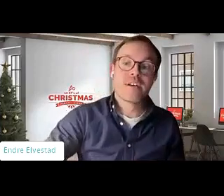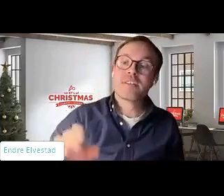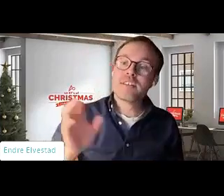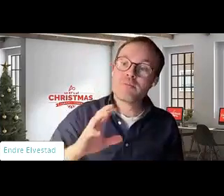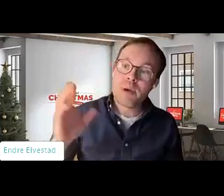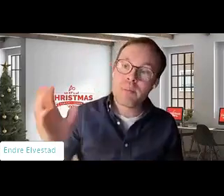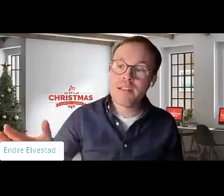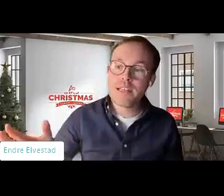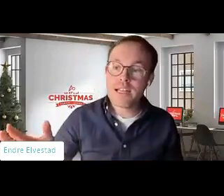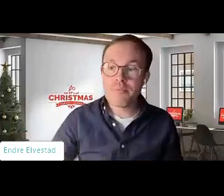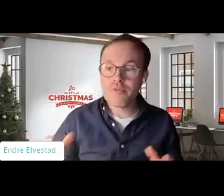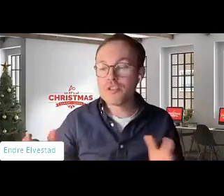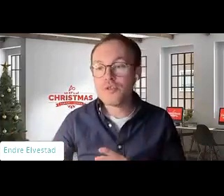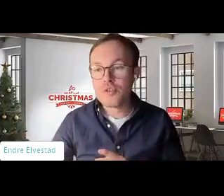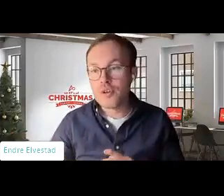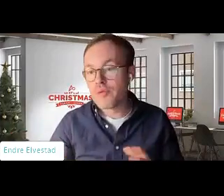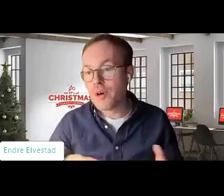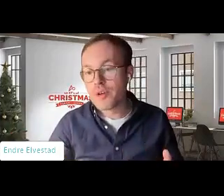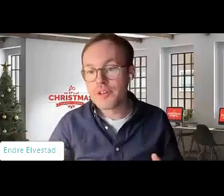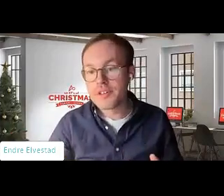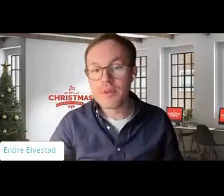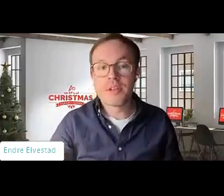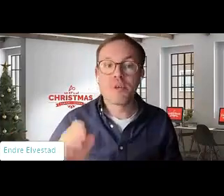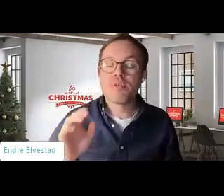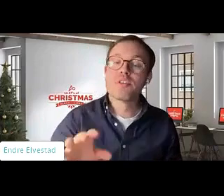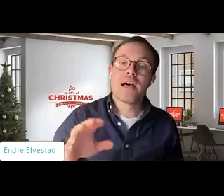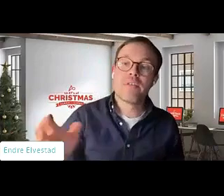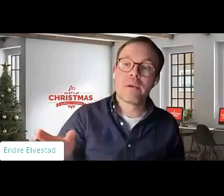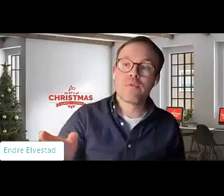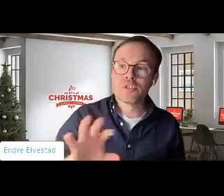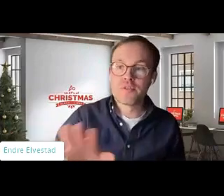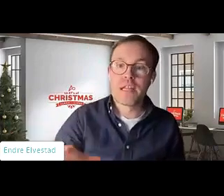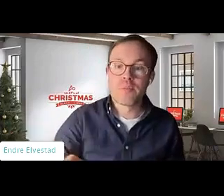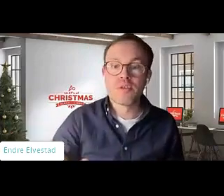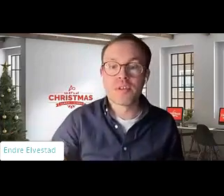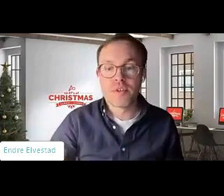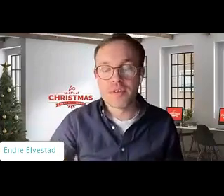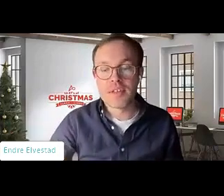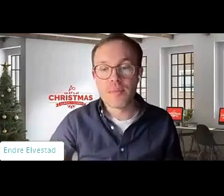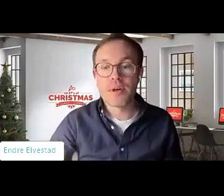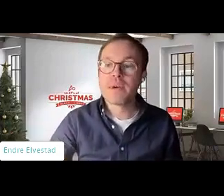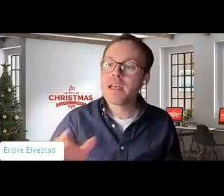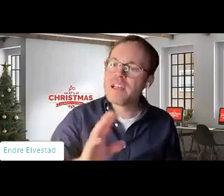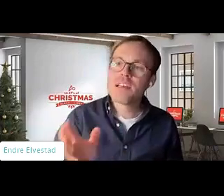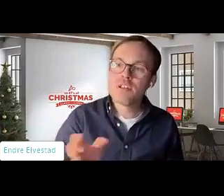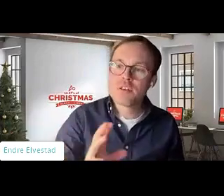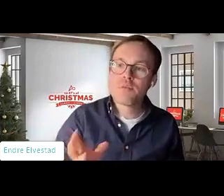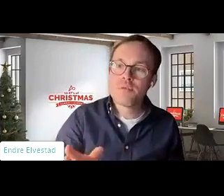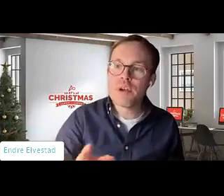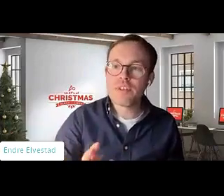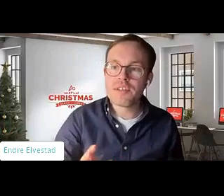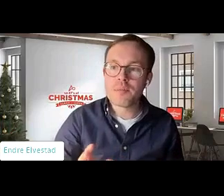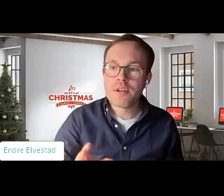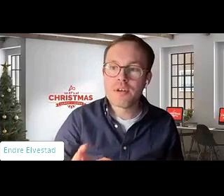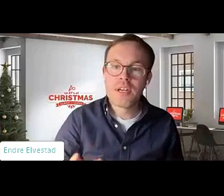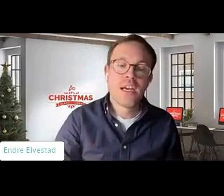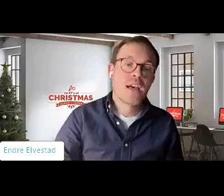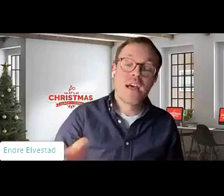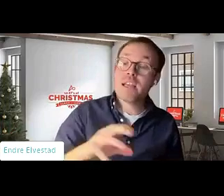is primarily an app which you use on your phone or your tablet, but we also have a web version that I'm using for this demo, and they look roughly similar. And if you have